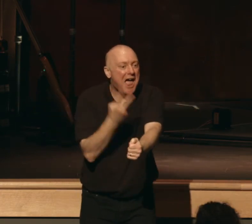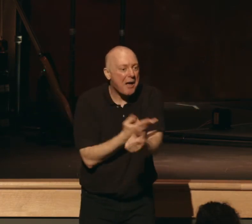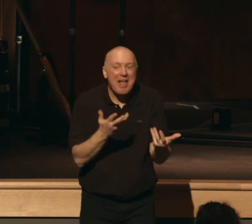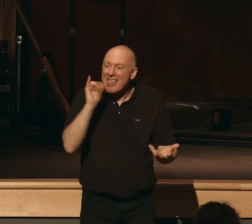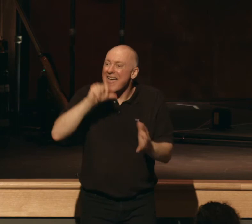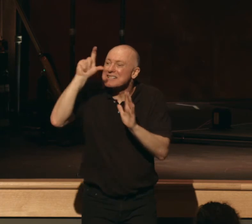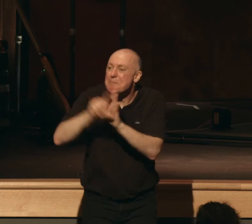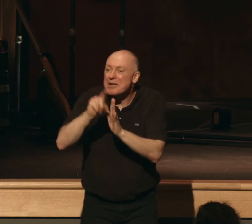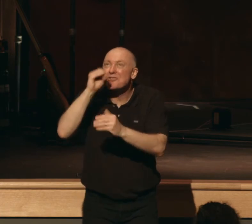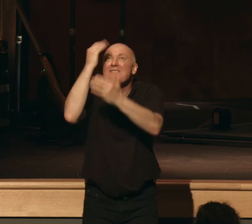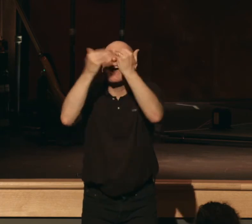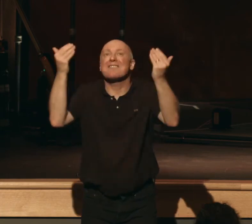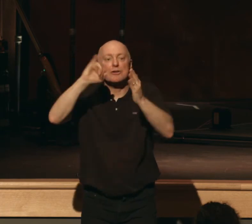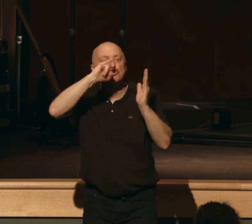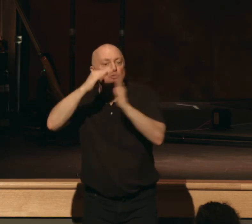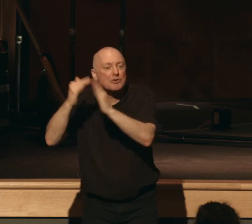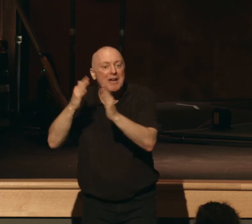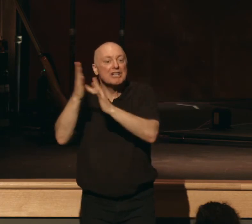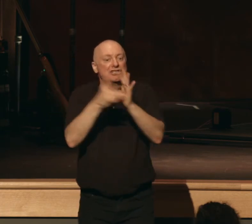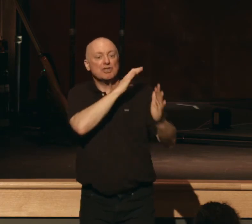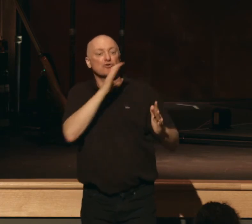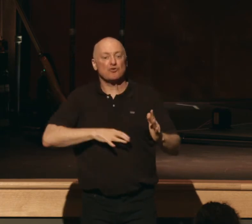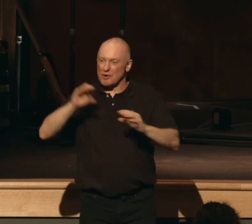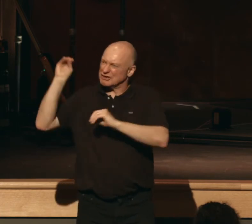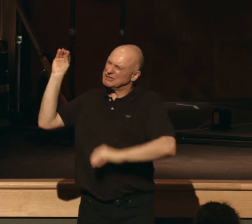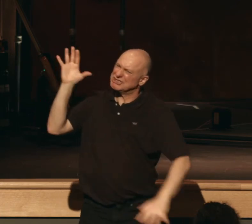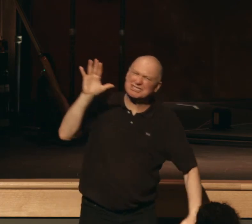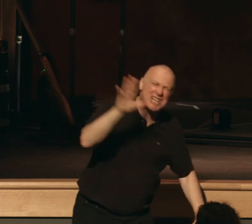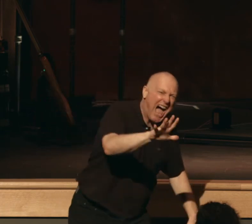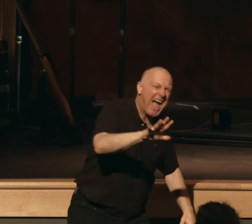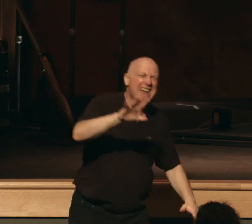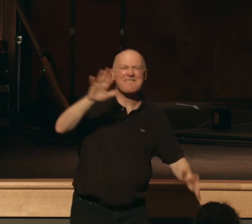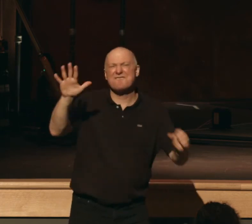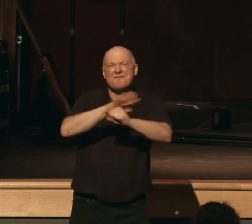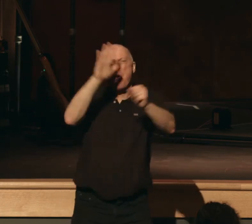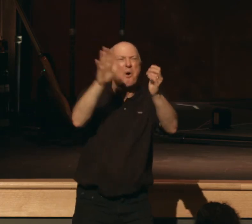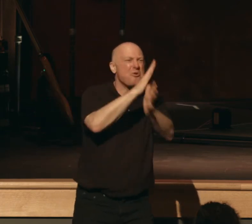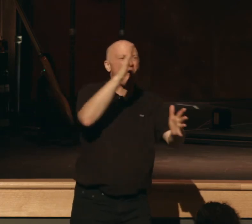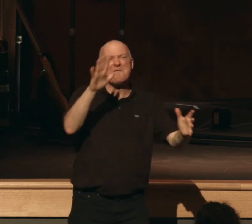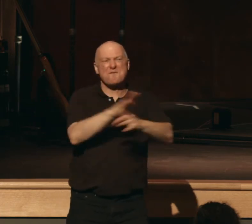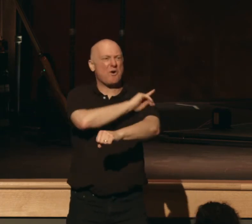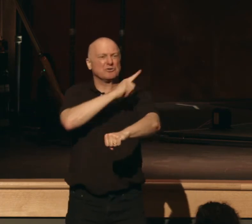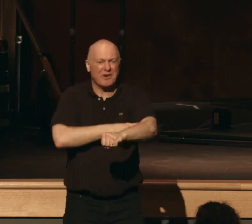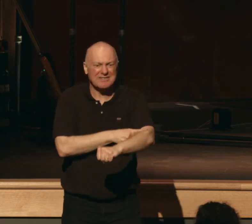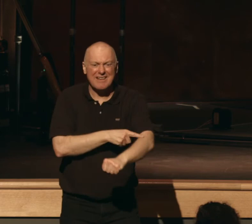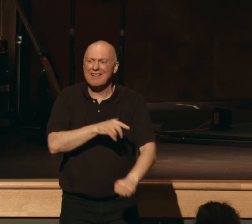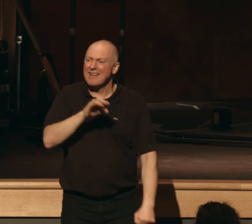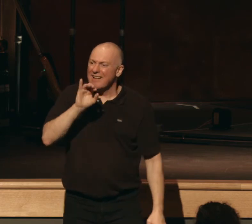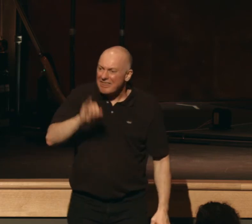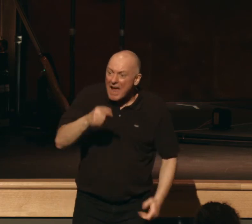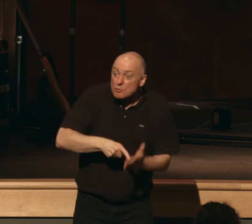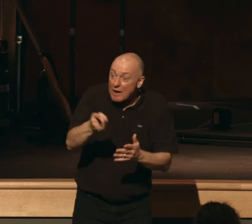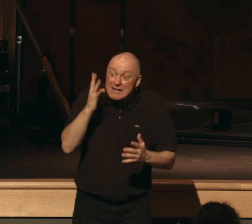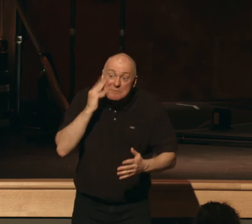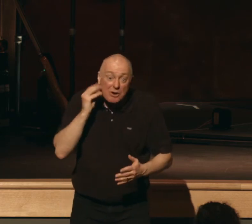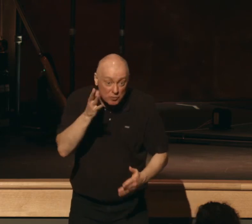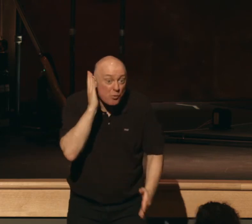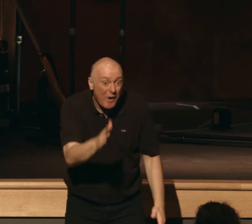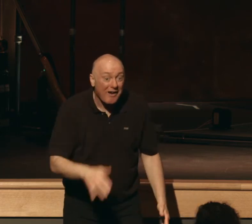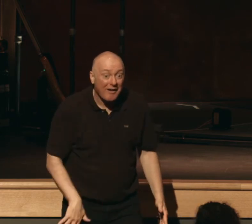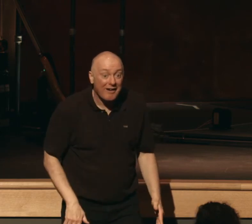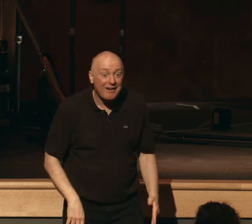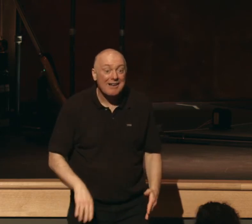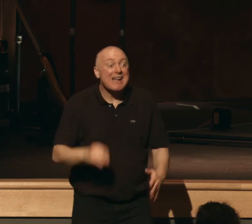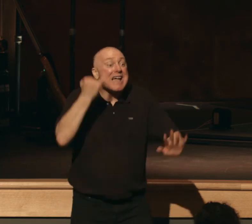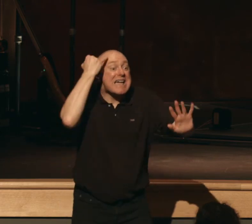is a picture of the heavenly Jerusalem with Jesus Christ shining in all his glory and full strength. This is your inheritance. This is right around the corner. What